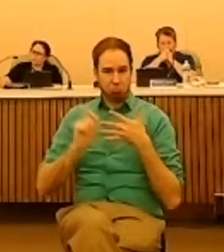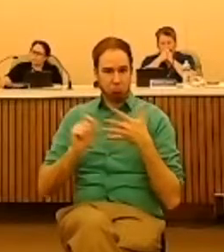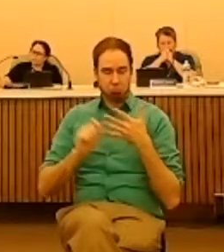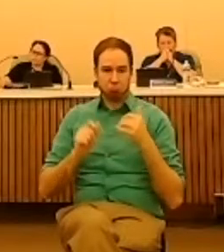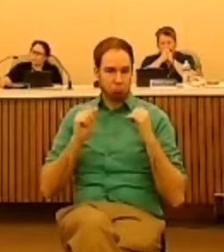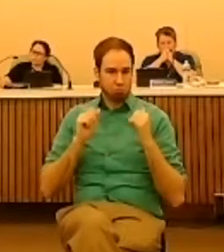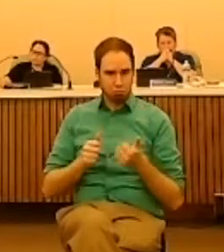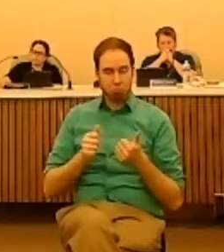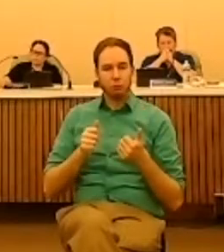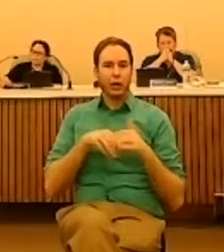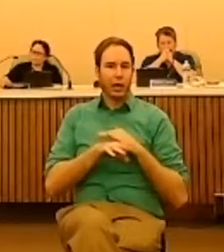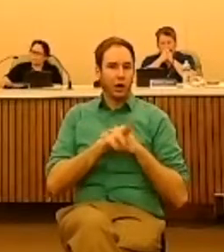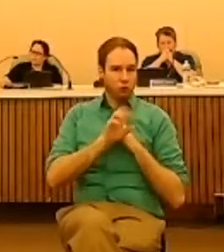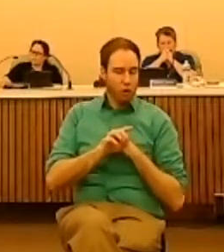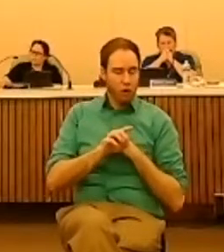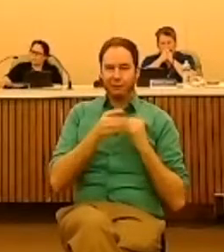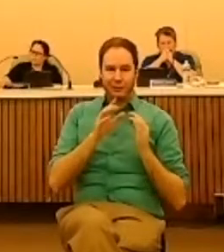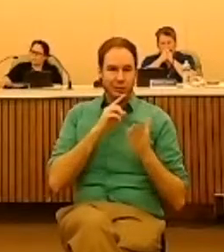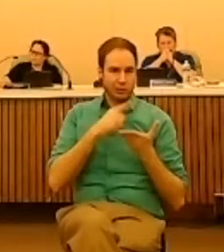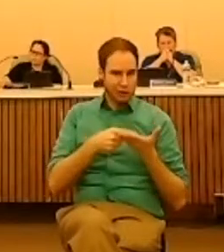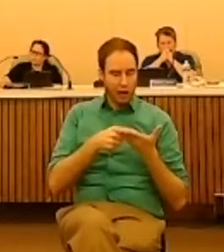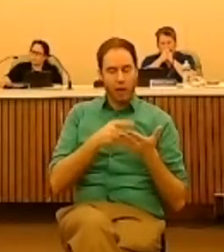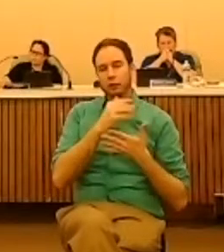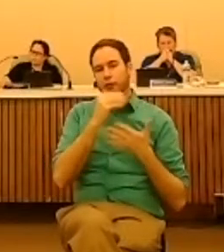of being at the access road.